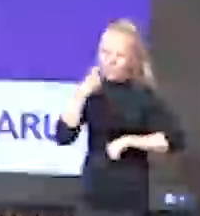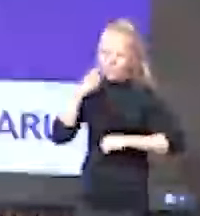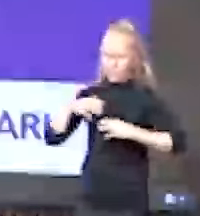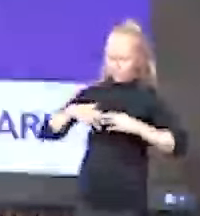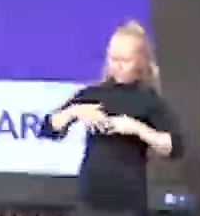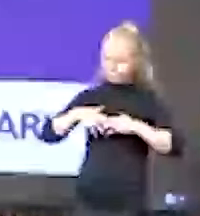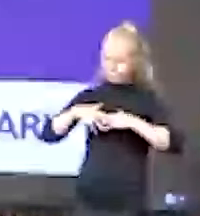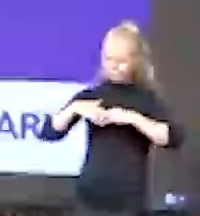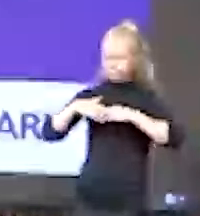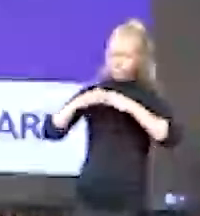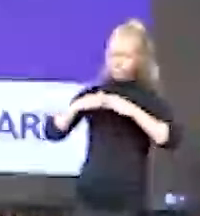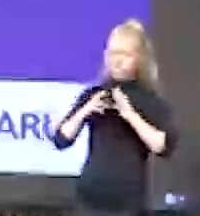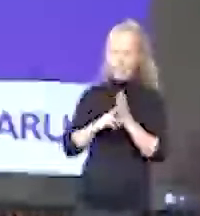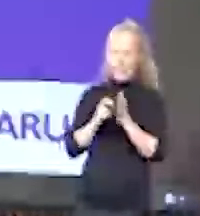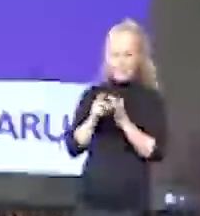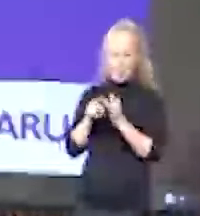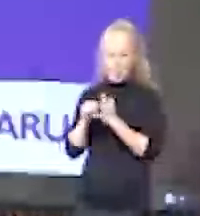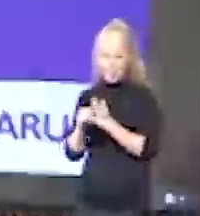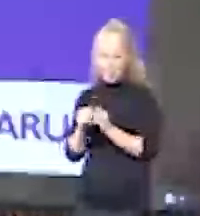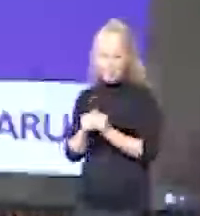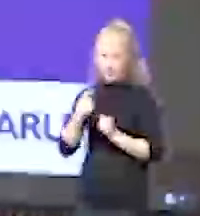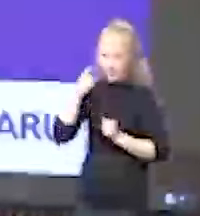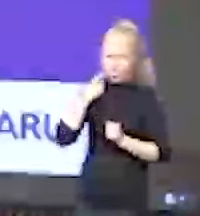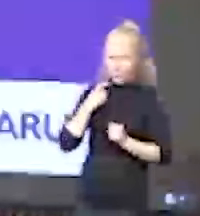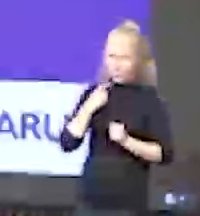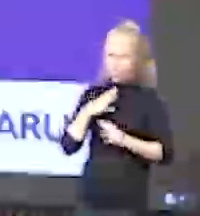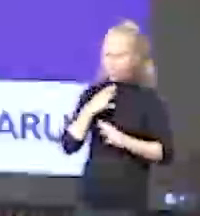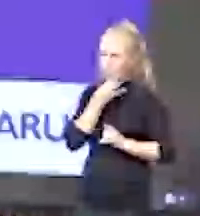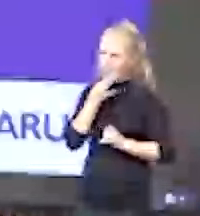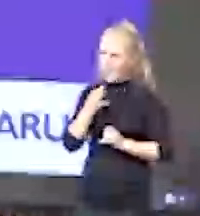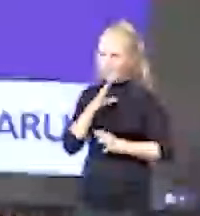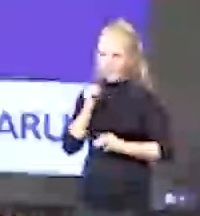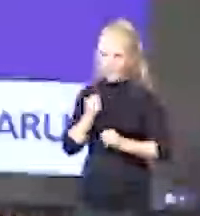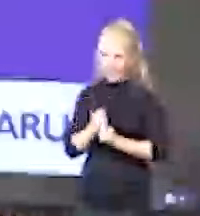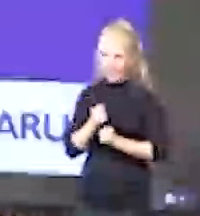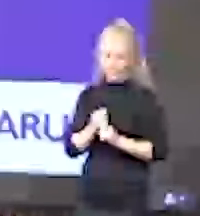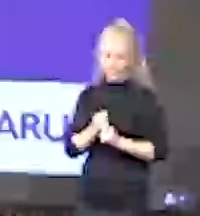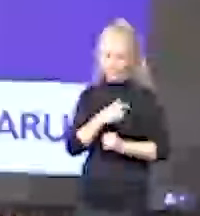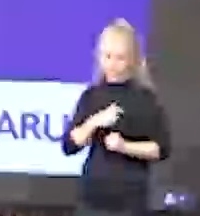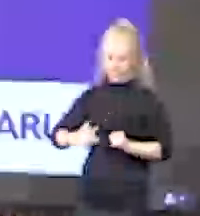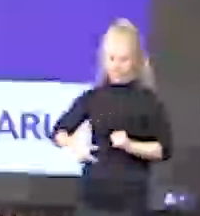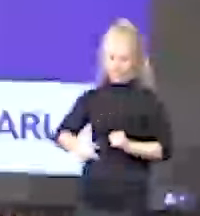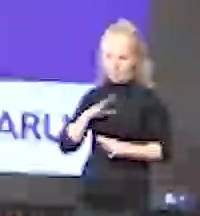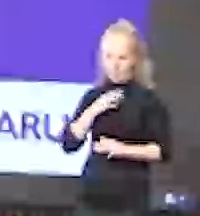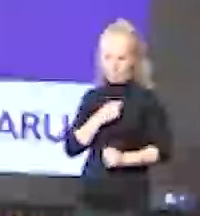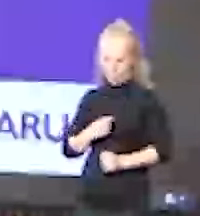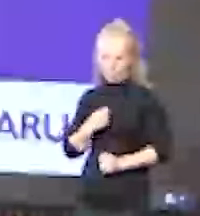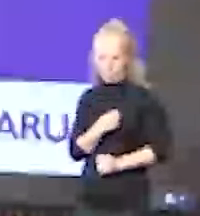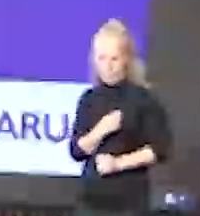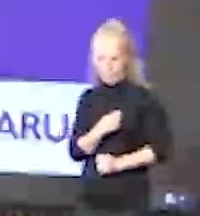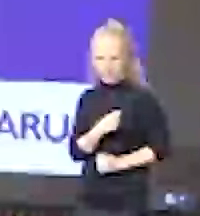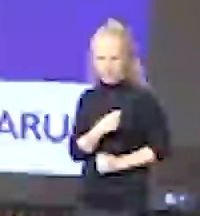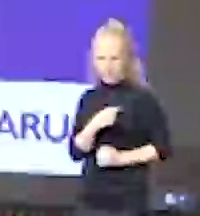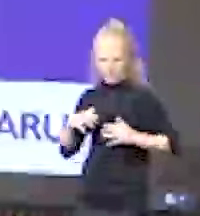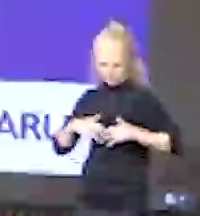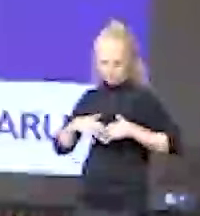running, and we were trying to get commitments to it. Obviously, we're in a different space now. I'm not across as what's happened in the